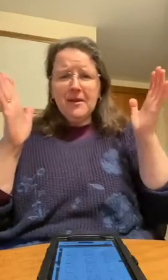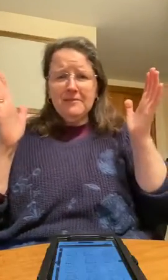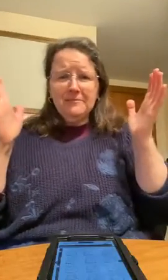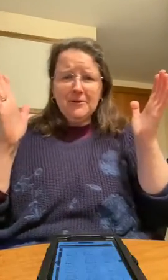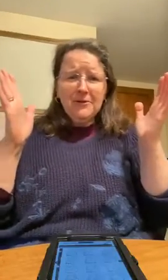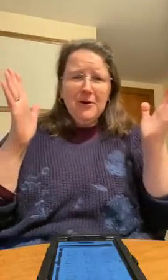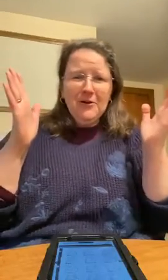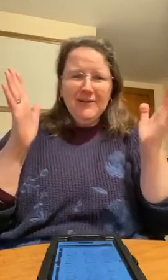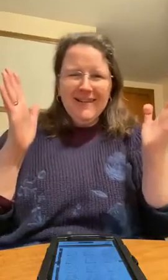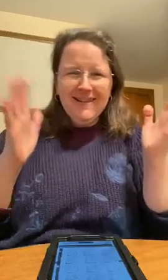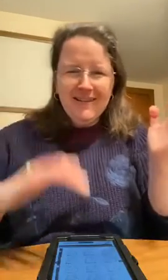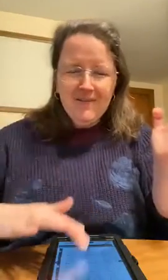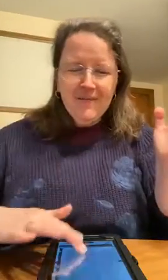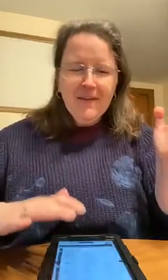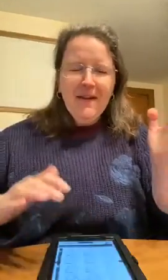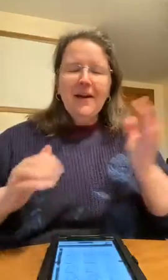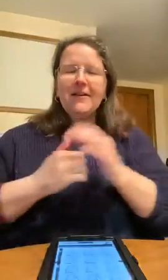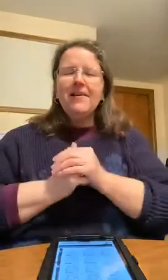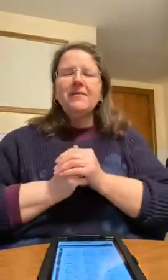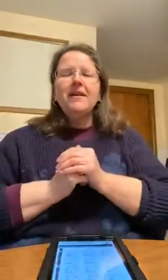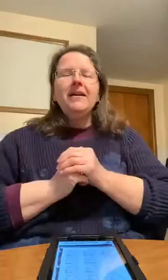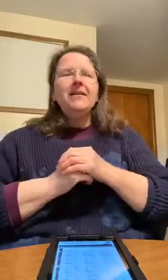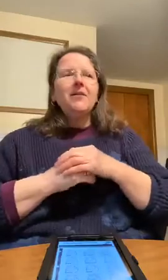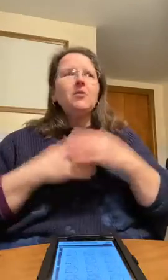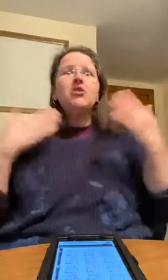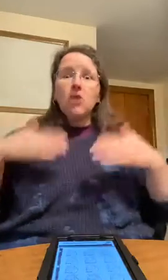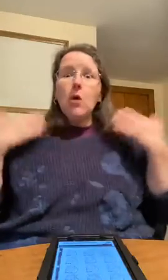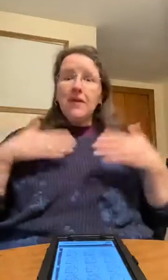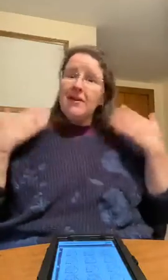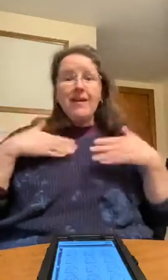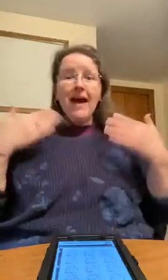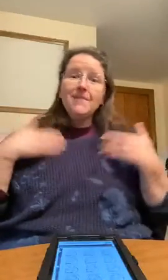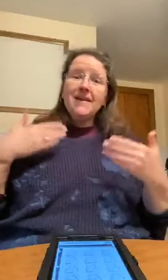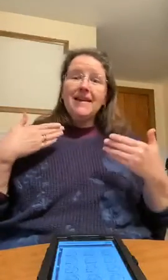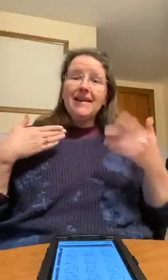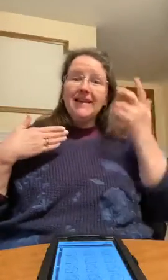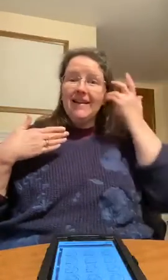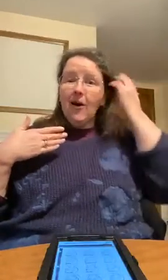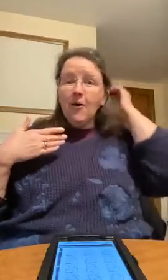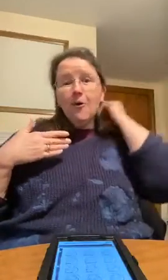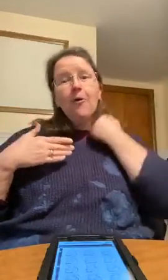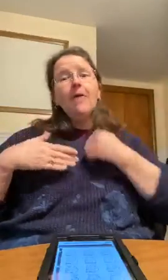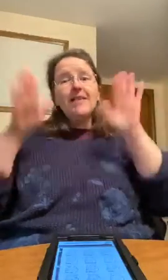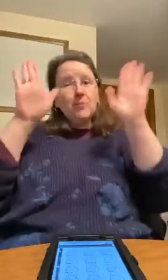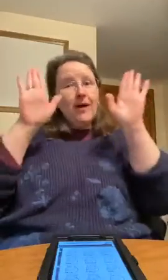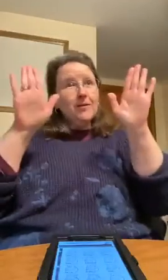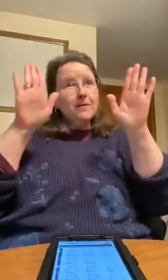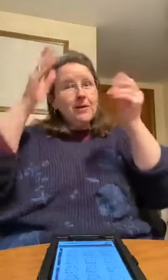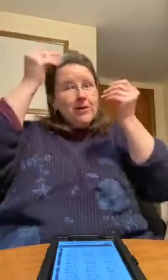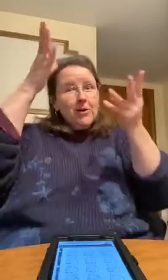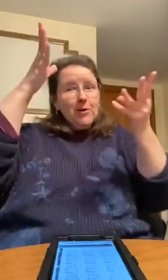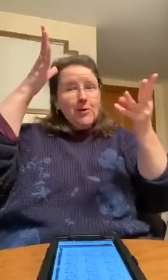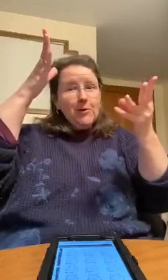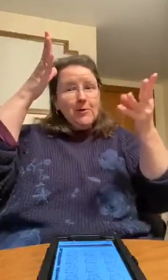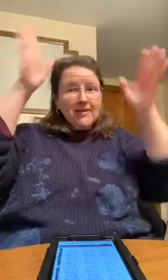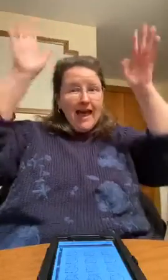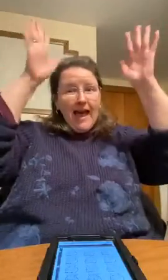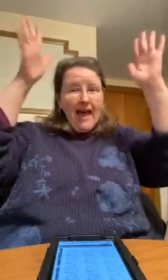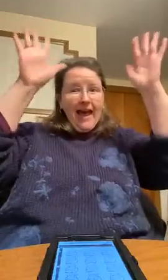to you. Okay, so show that you're happy. Oh, that's wonderful news.